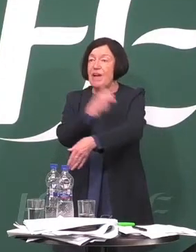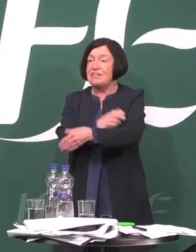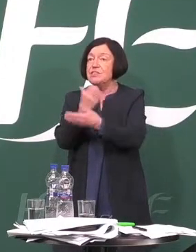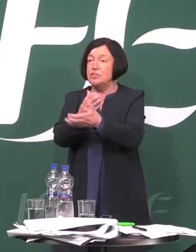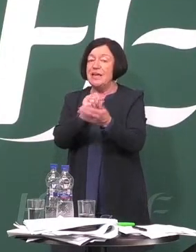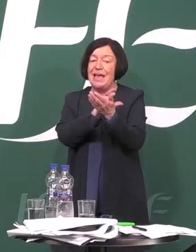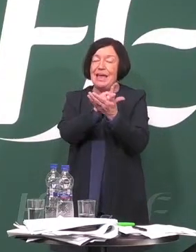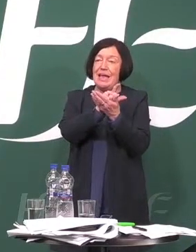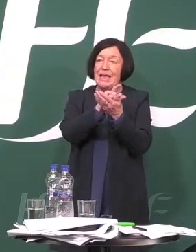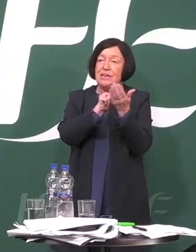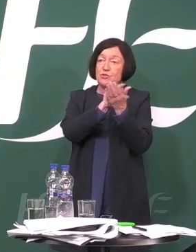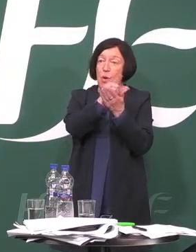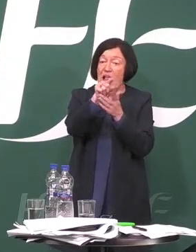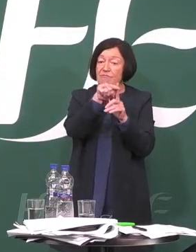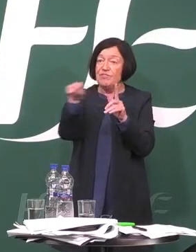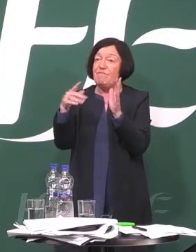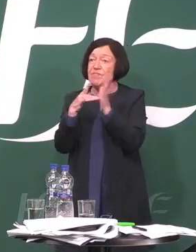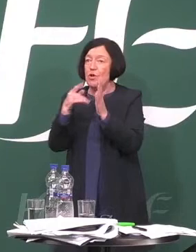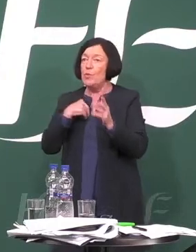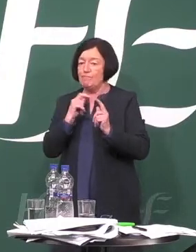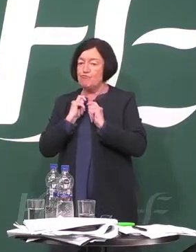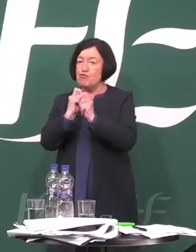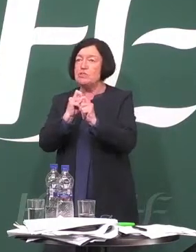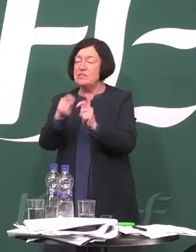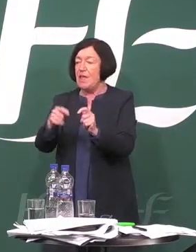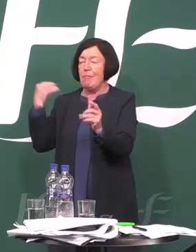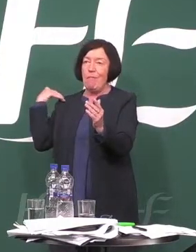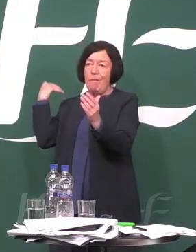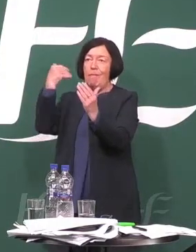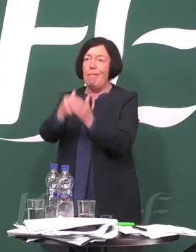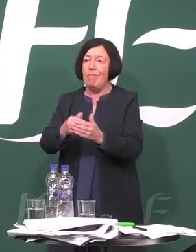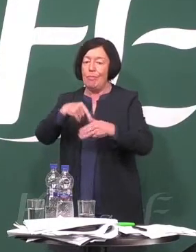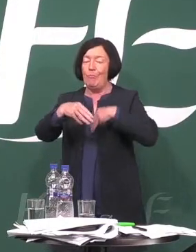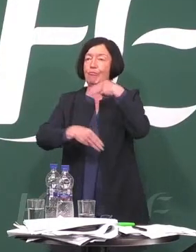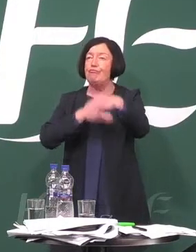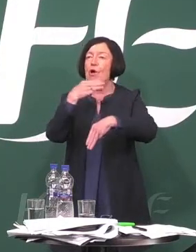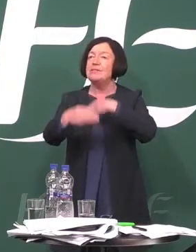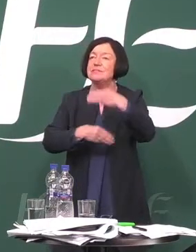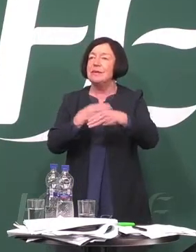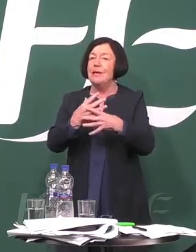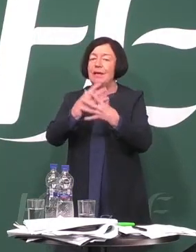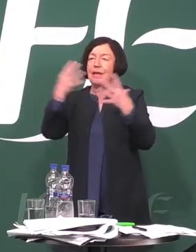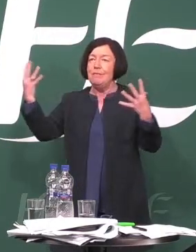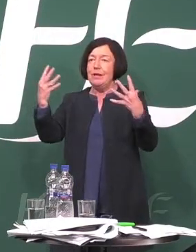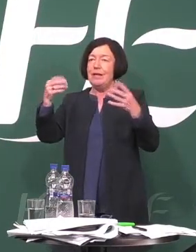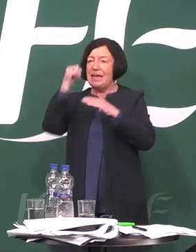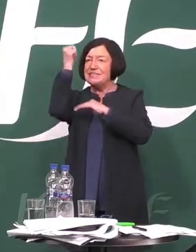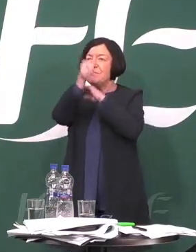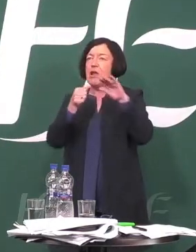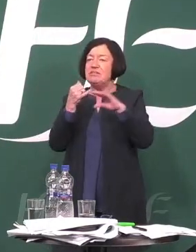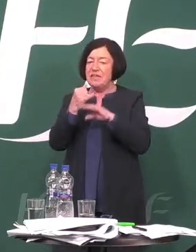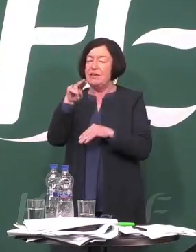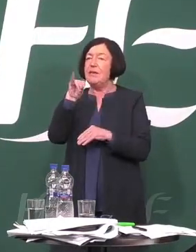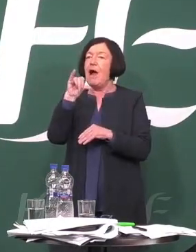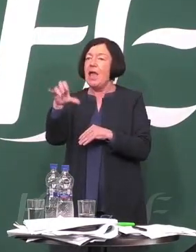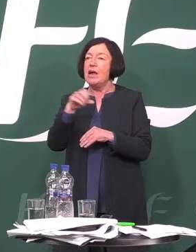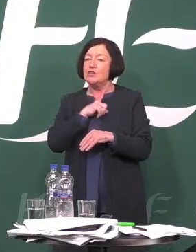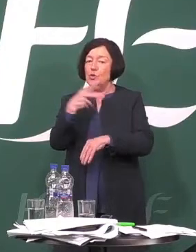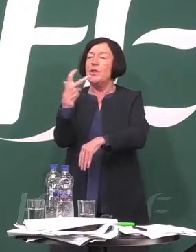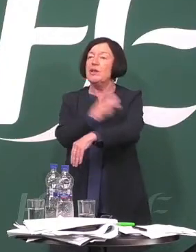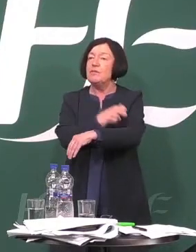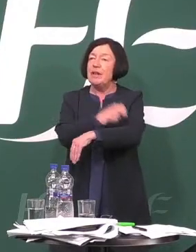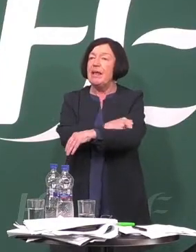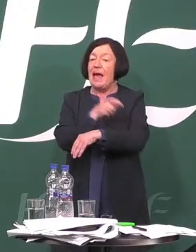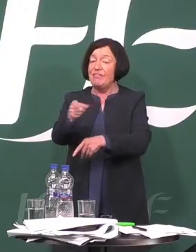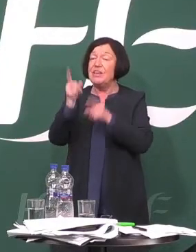children aged 12 to 15. We've trusted them right through this process, and there's a huge wealth of experience in NIAC in National Immunisation